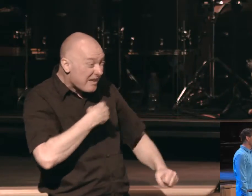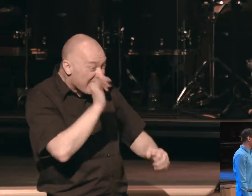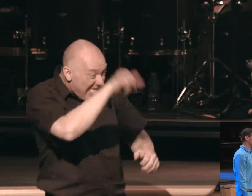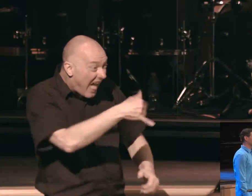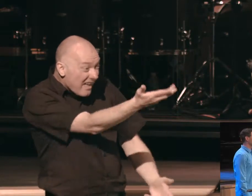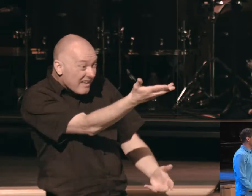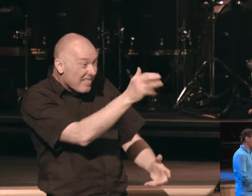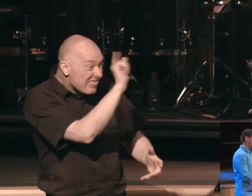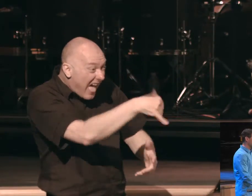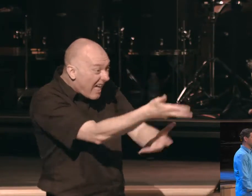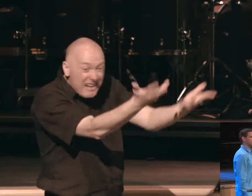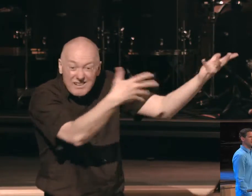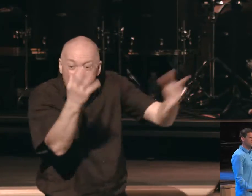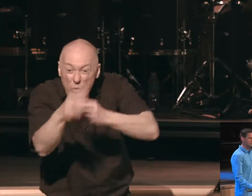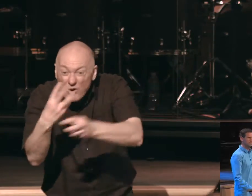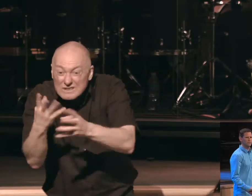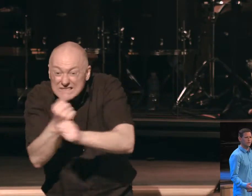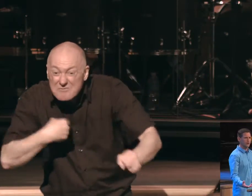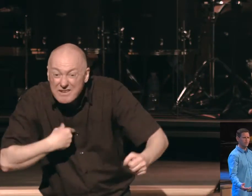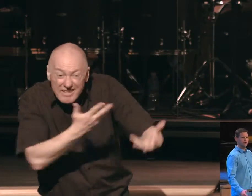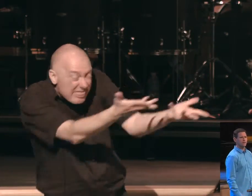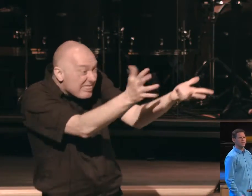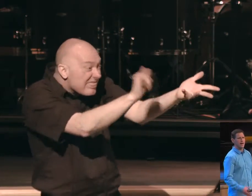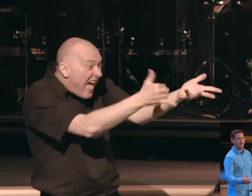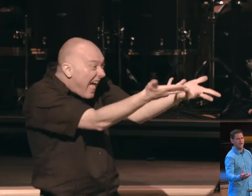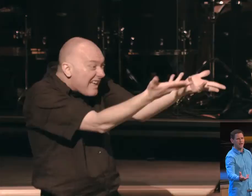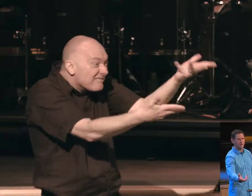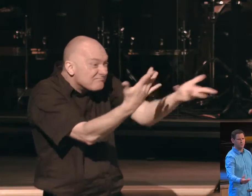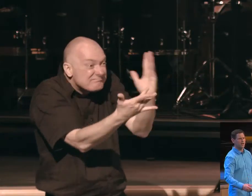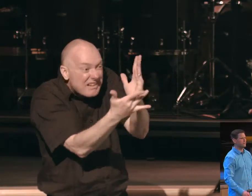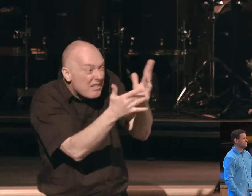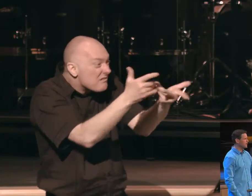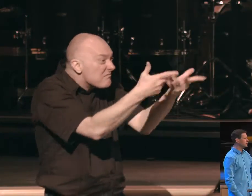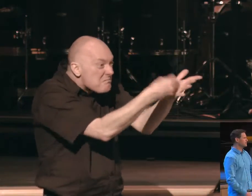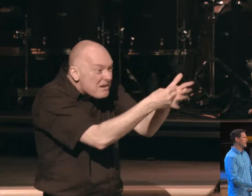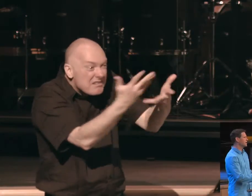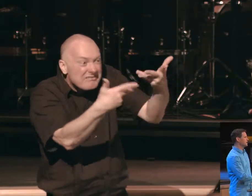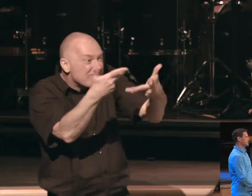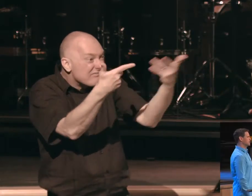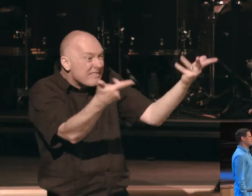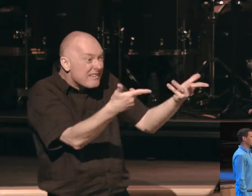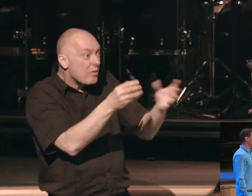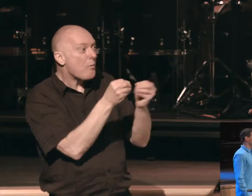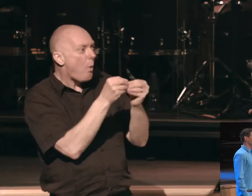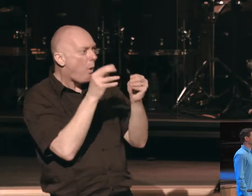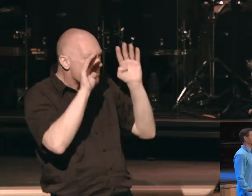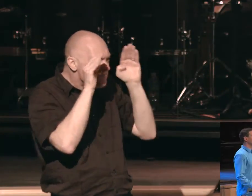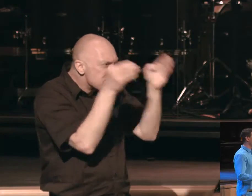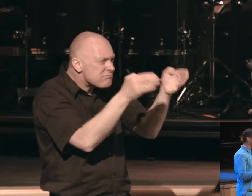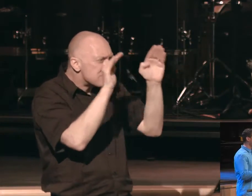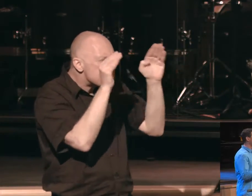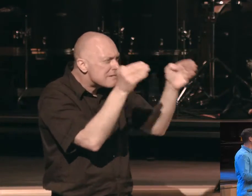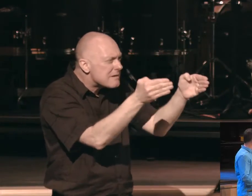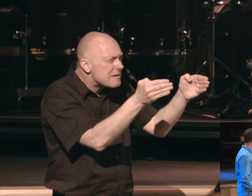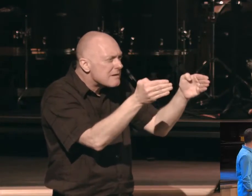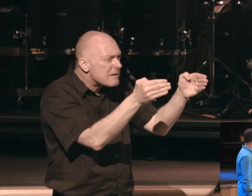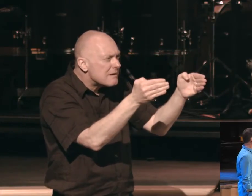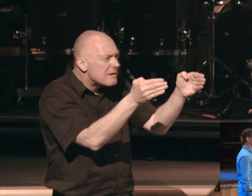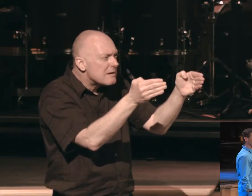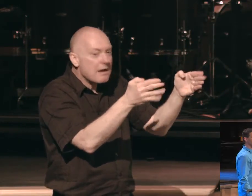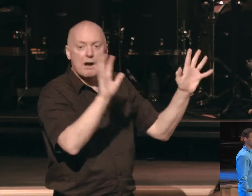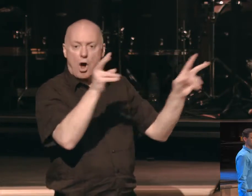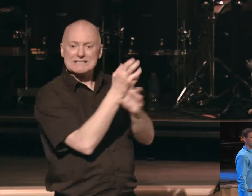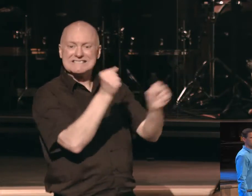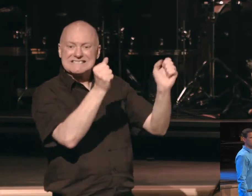Really, that, him, whatever, that item, that device, the more I really look